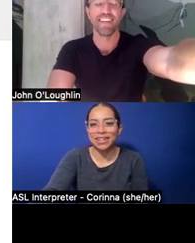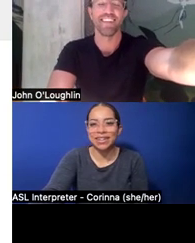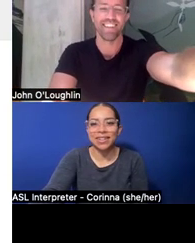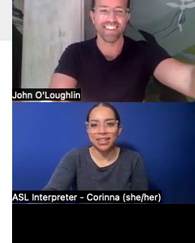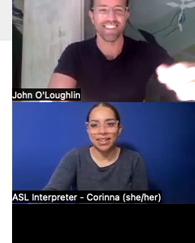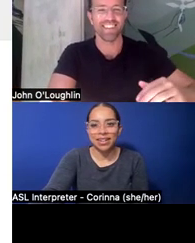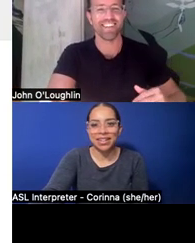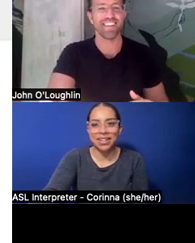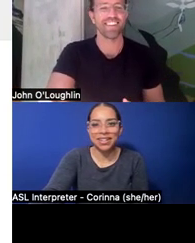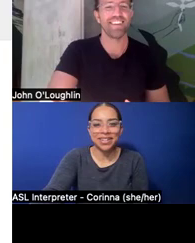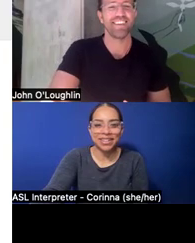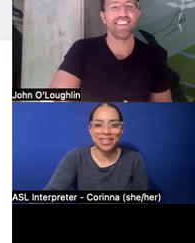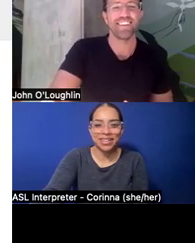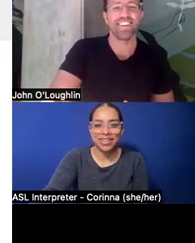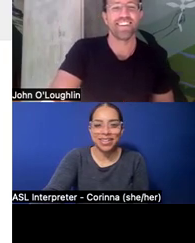right.